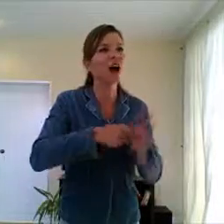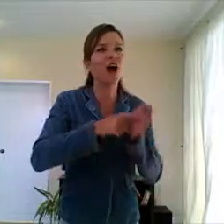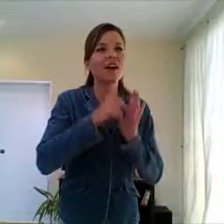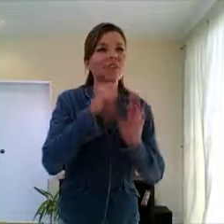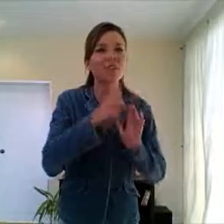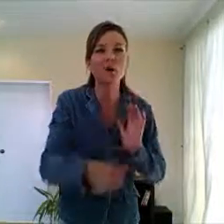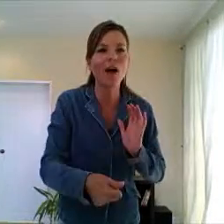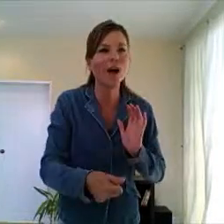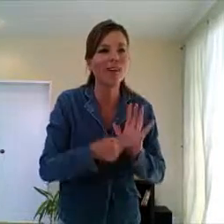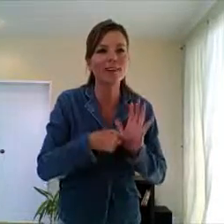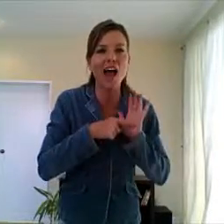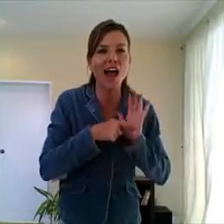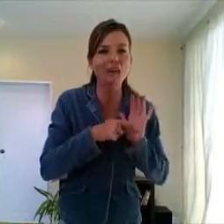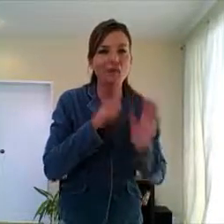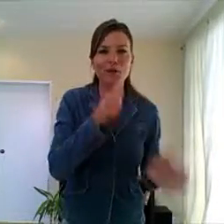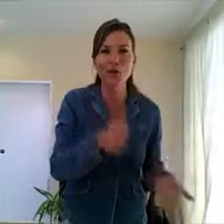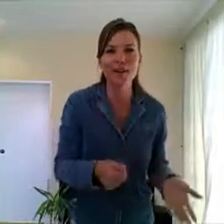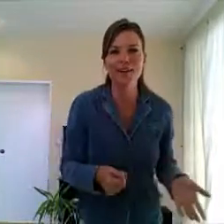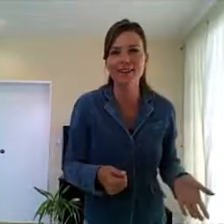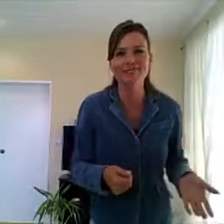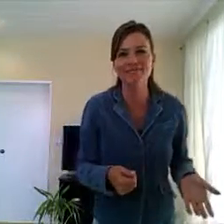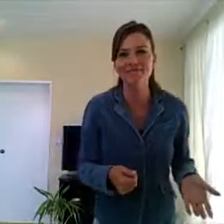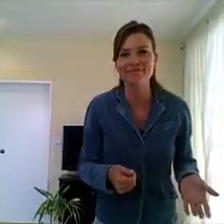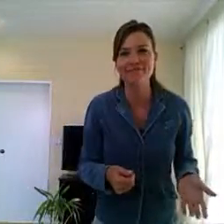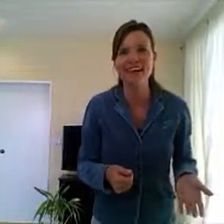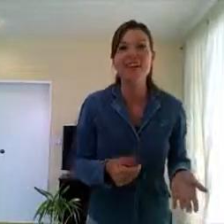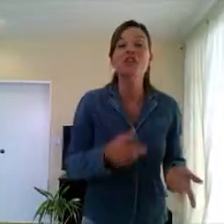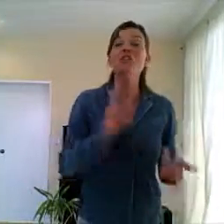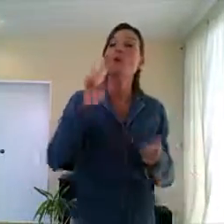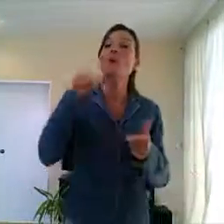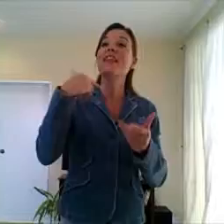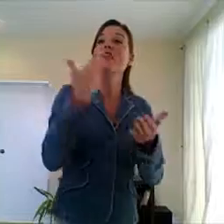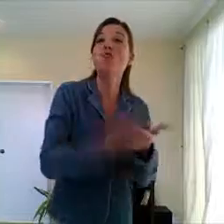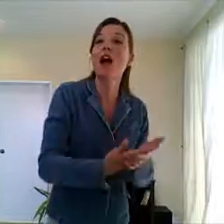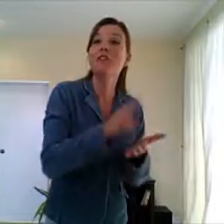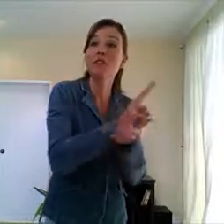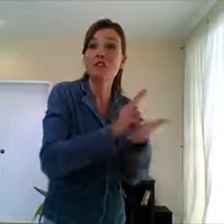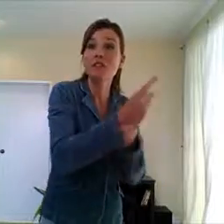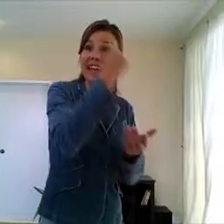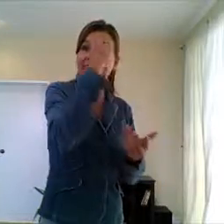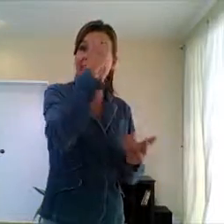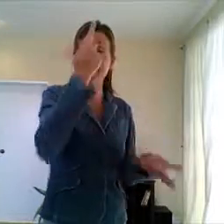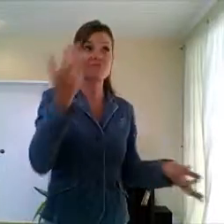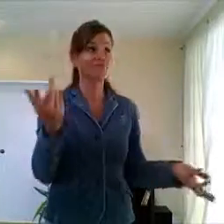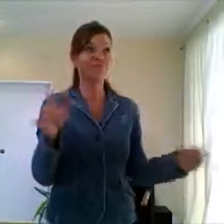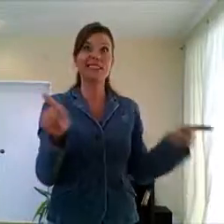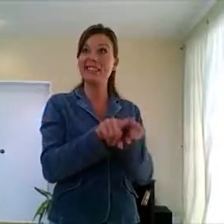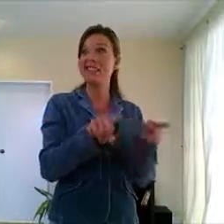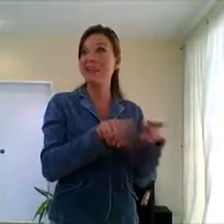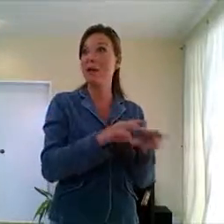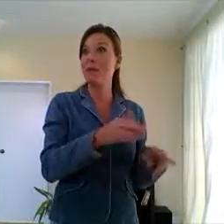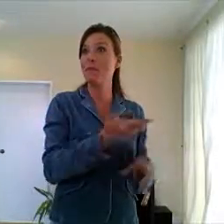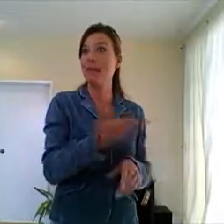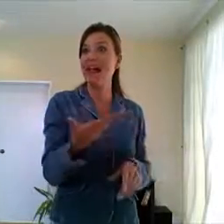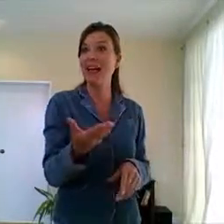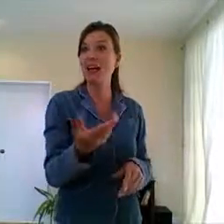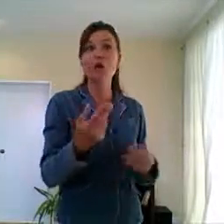And so when they get to the university, they're thinking the same thing. They're just great scientists using the data points they